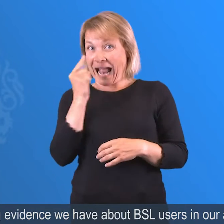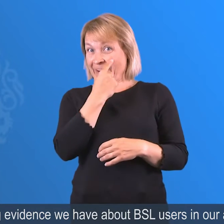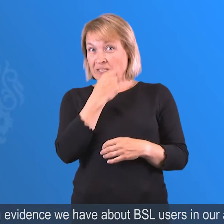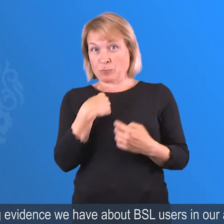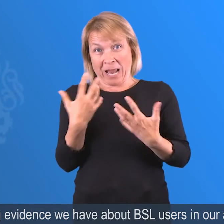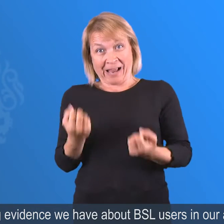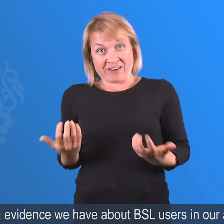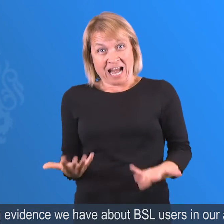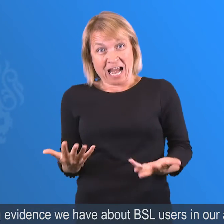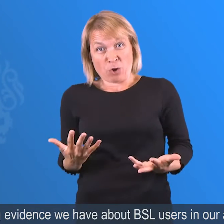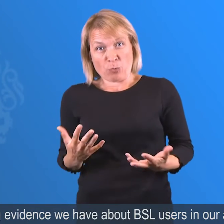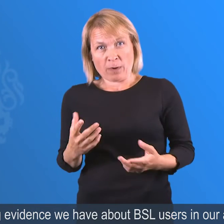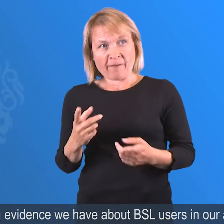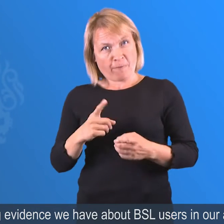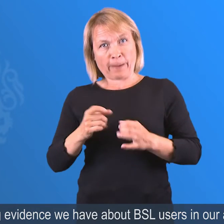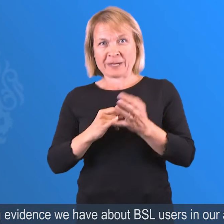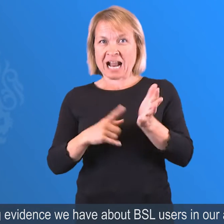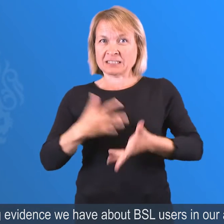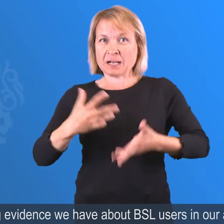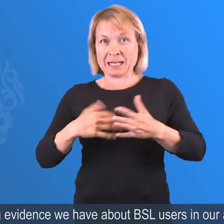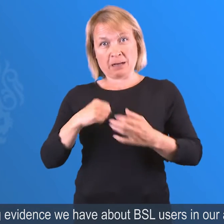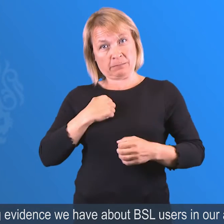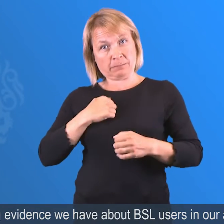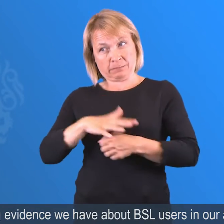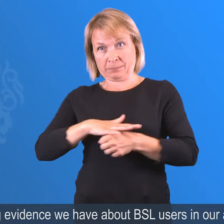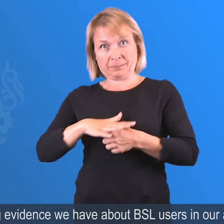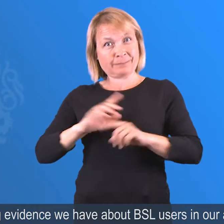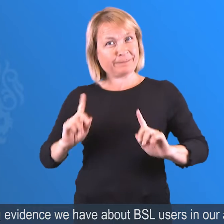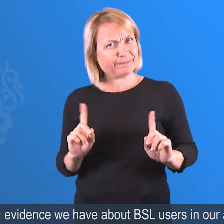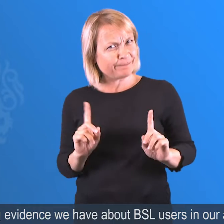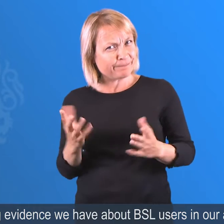existing evidence we have about BSL users in our area,